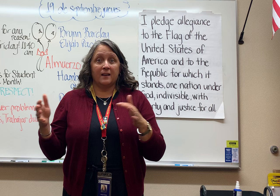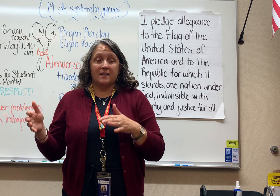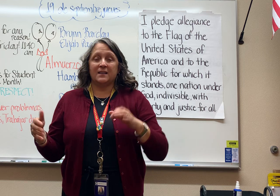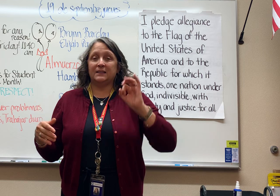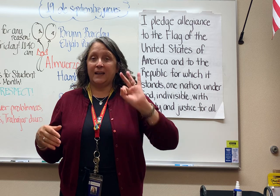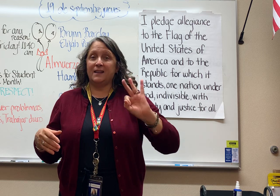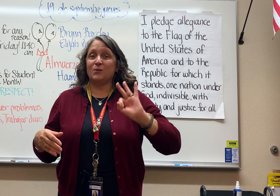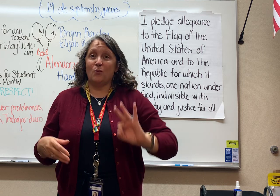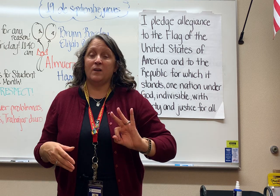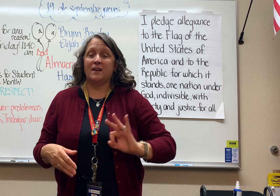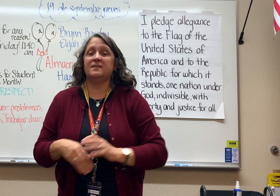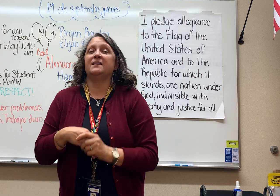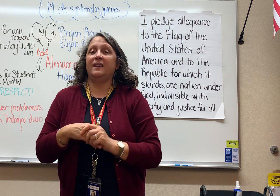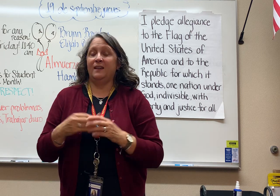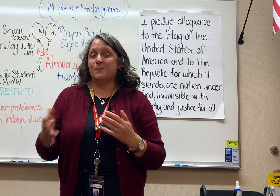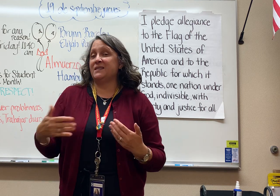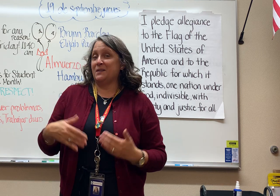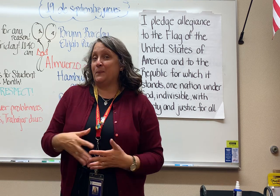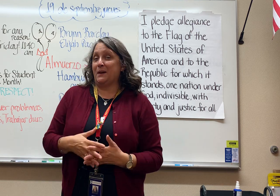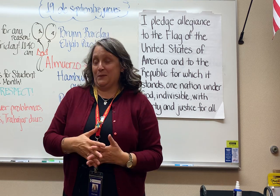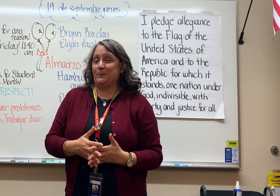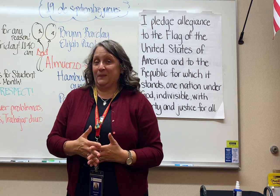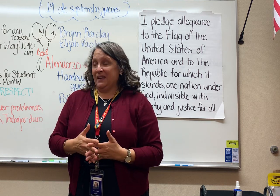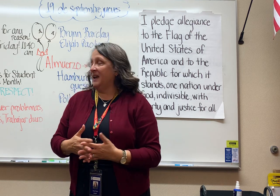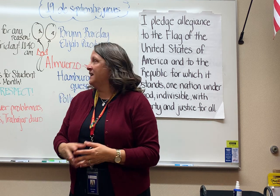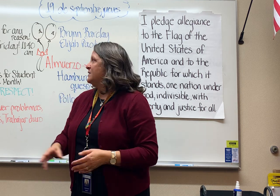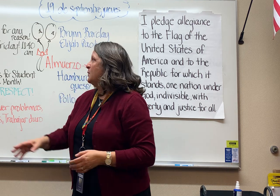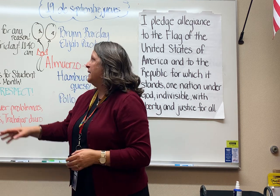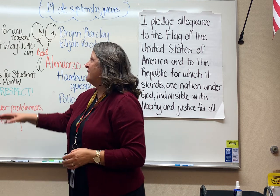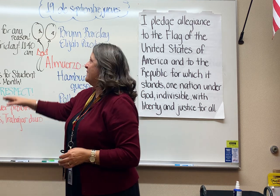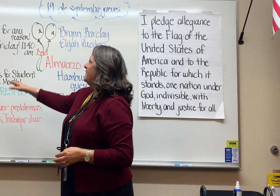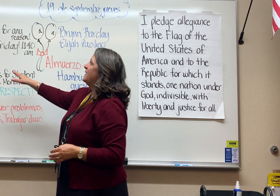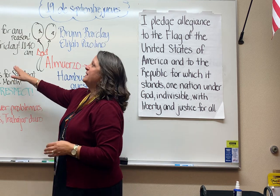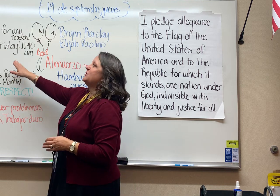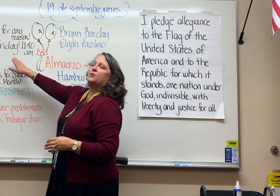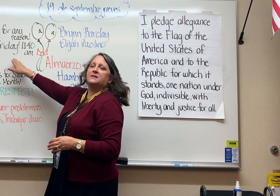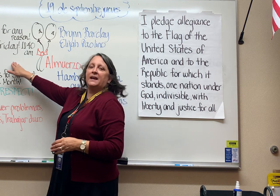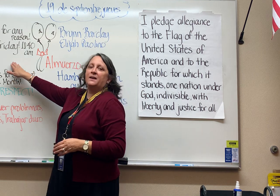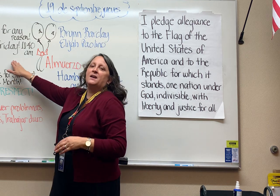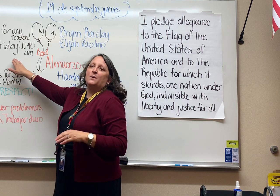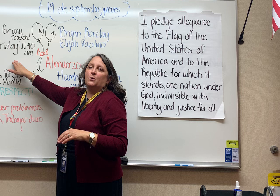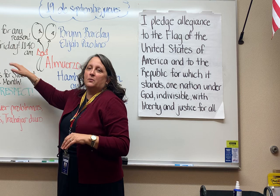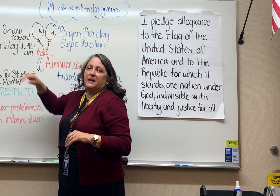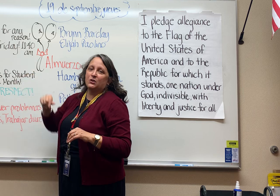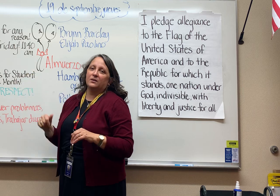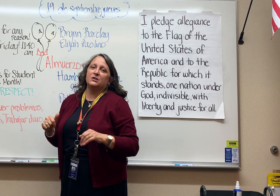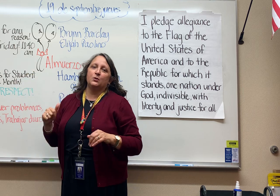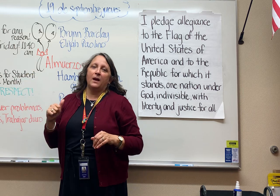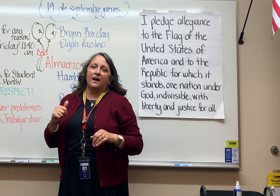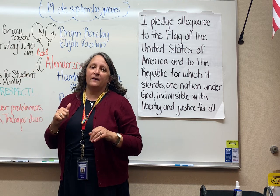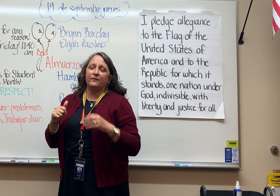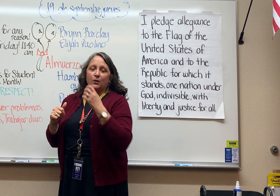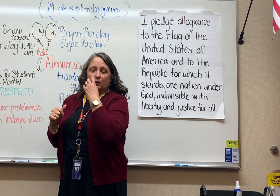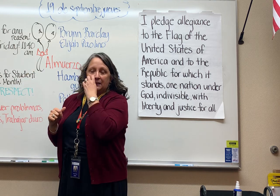casa 3 horas más temprano. Okay, so we have a very short day. We'll make sure that you have your